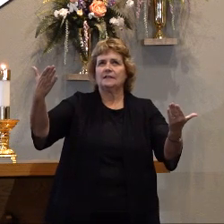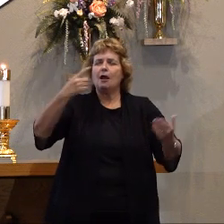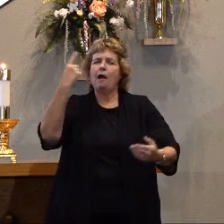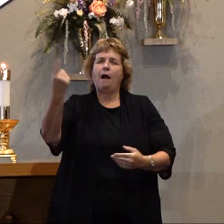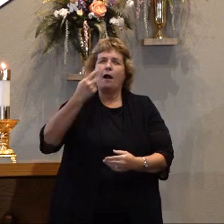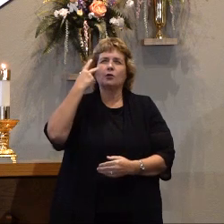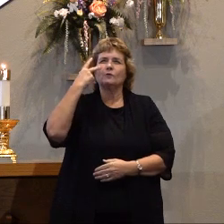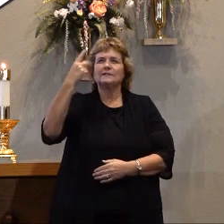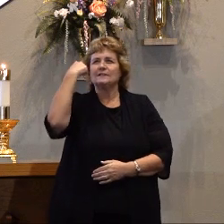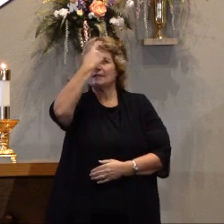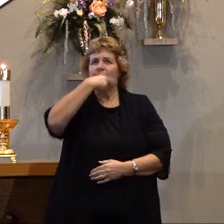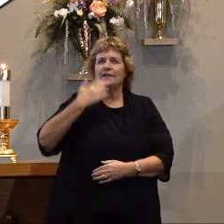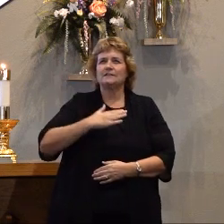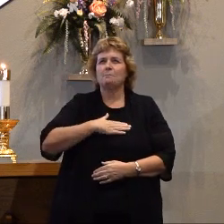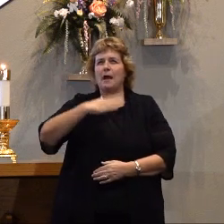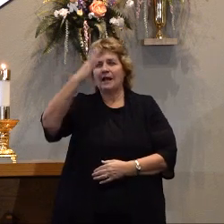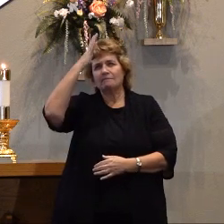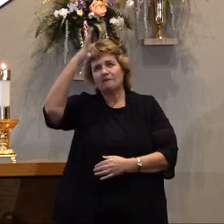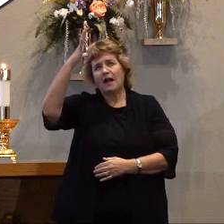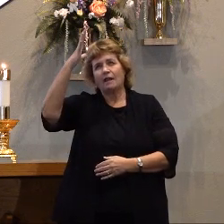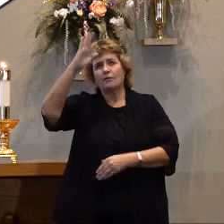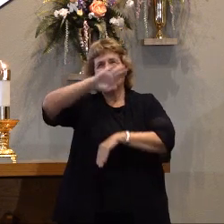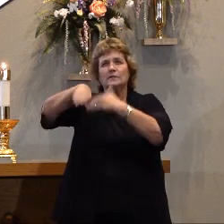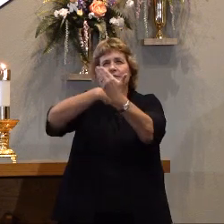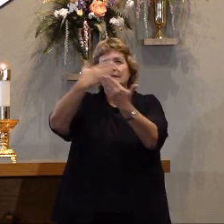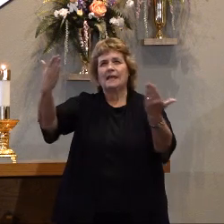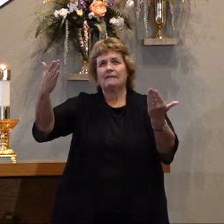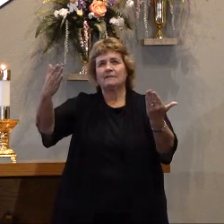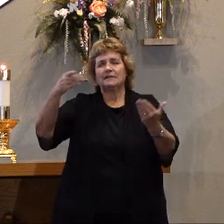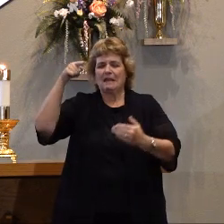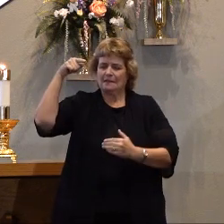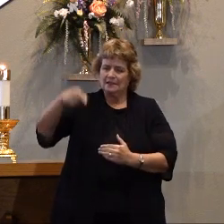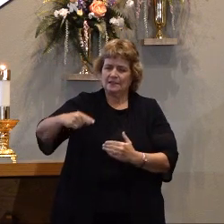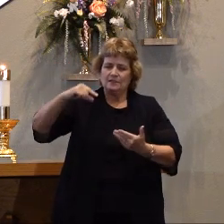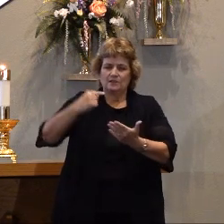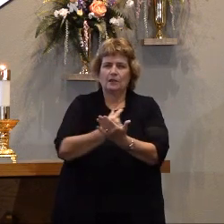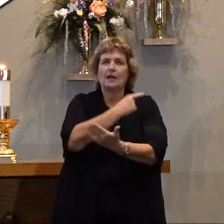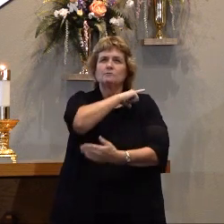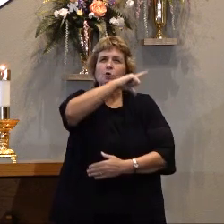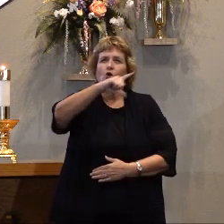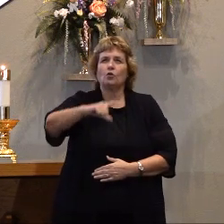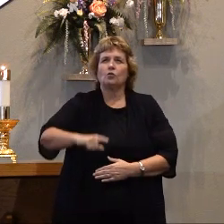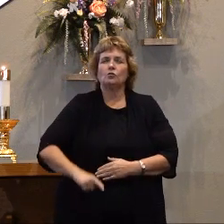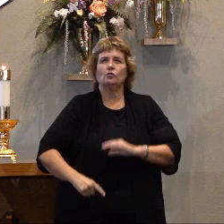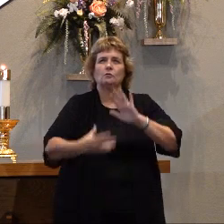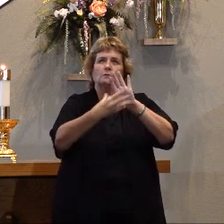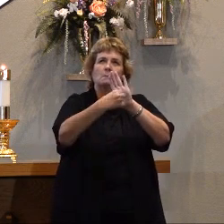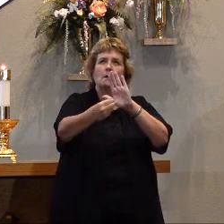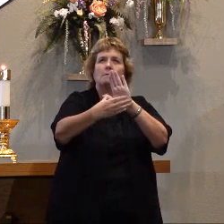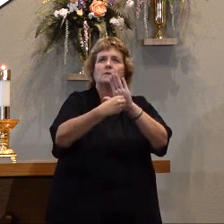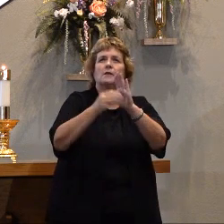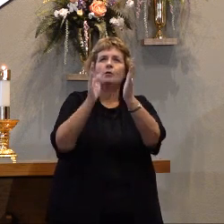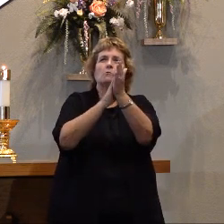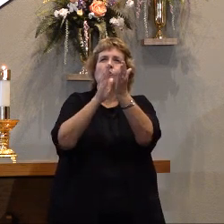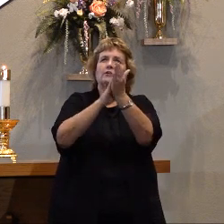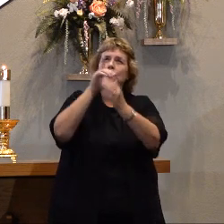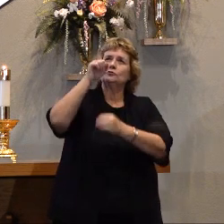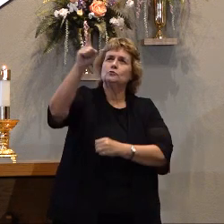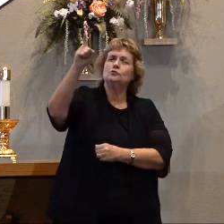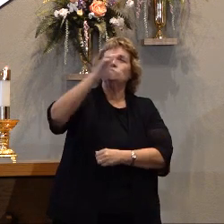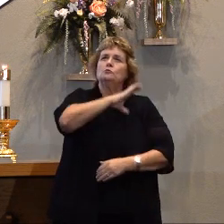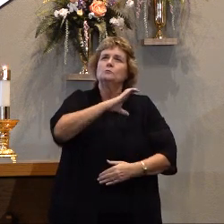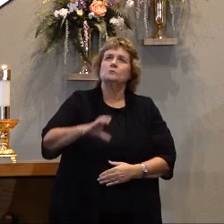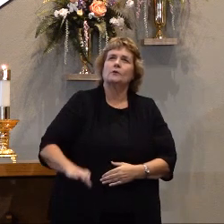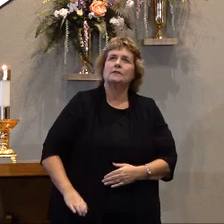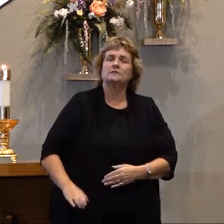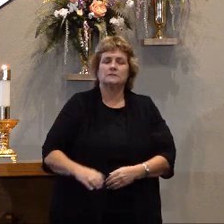heaven. This is the gospel of the Lord. Praise to you, O Christ."